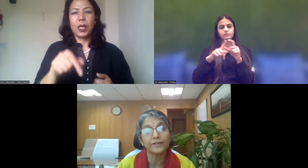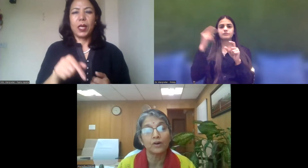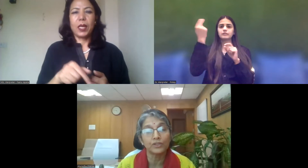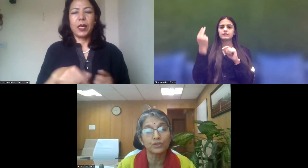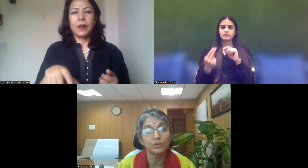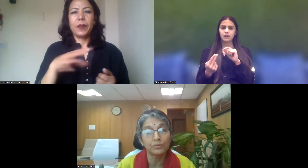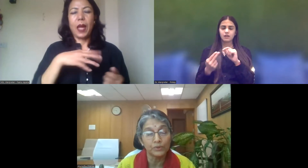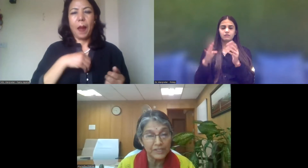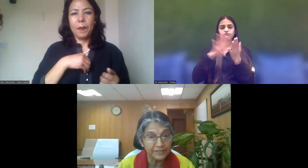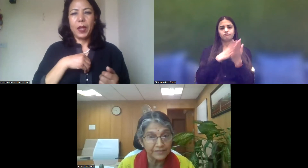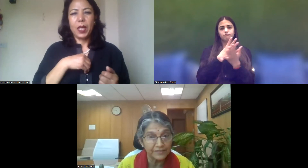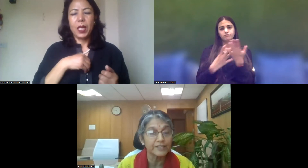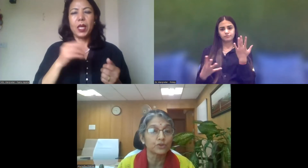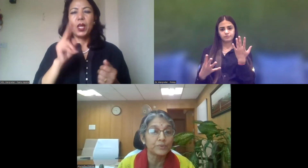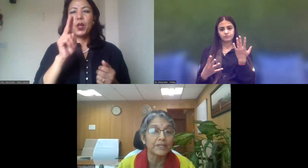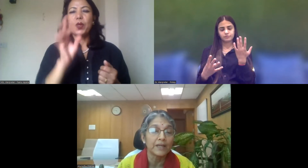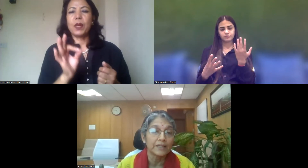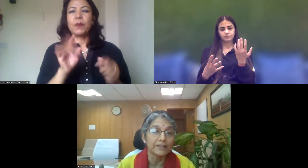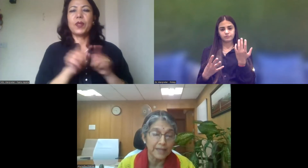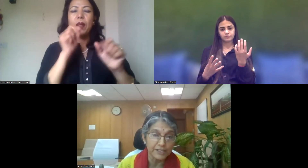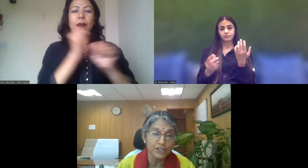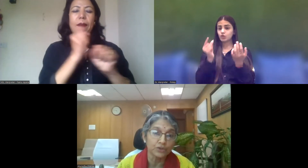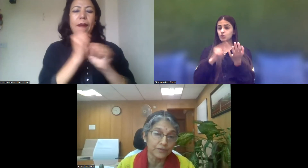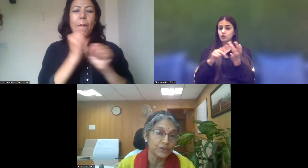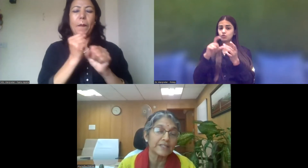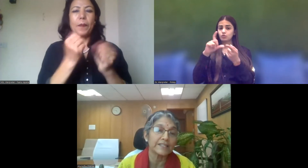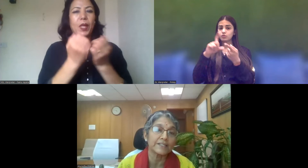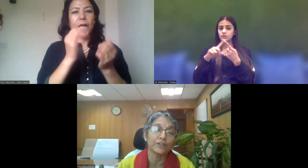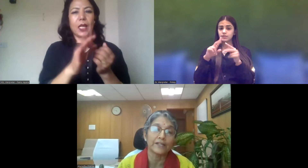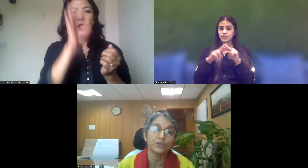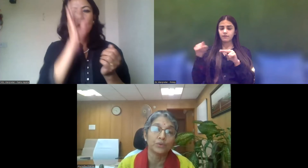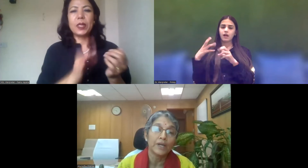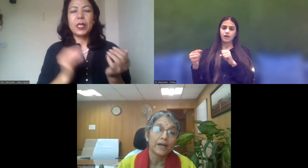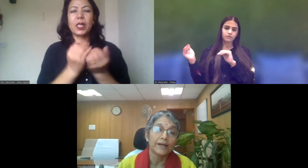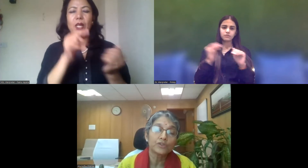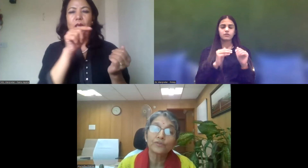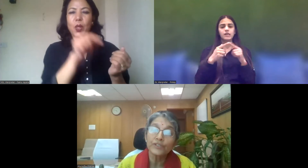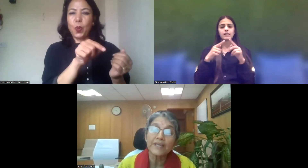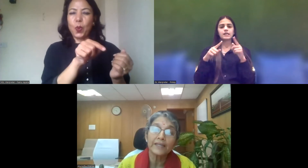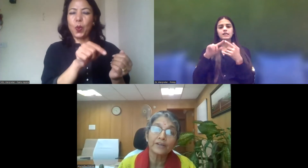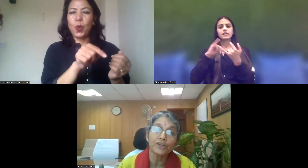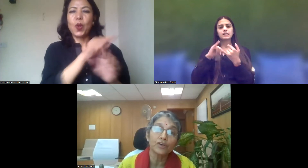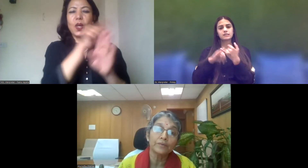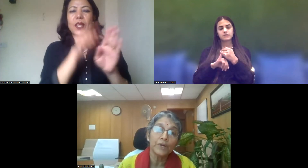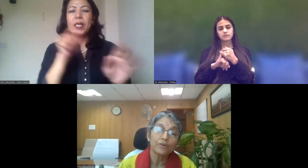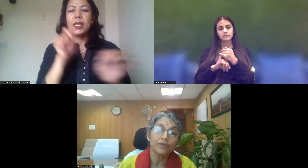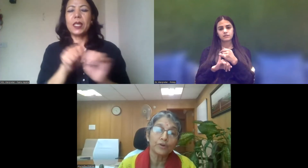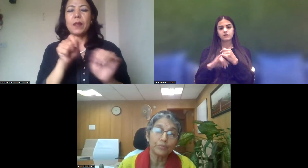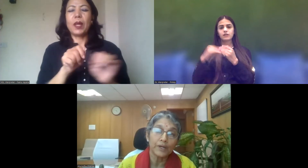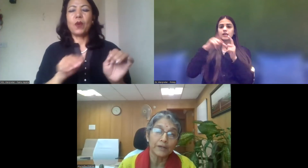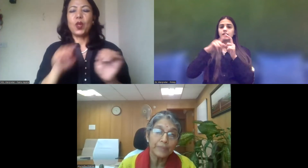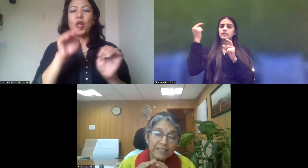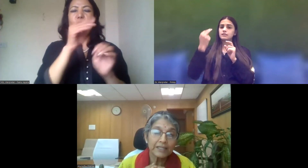we have also, UNICEF has roped in the Tata Institute of Social Sciences for that too, for designing a curriculum